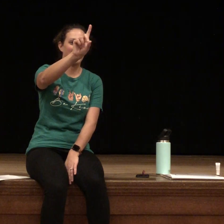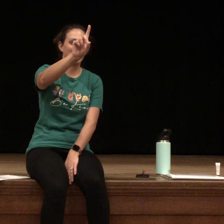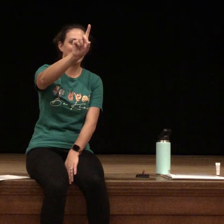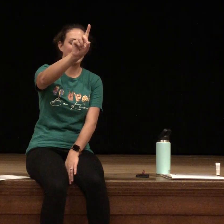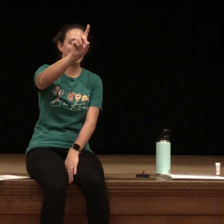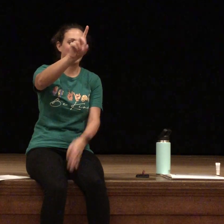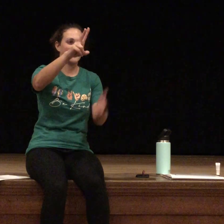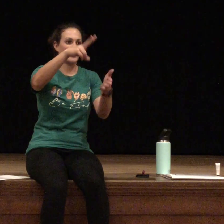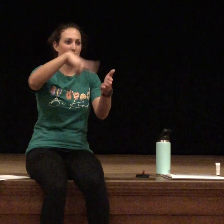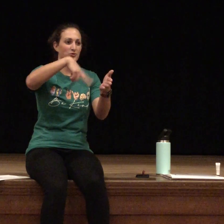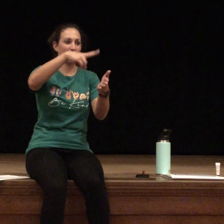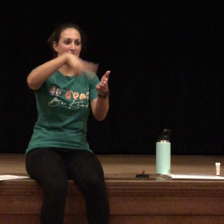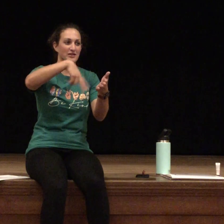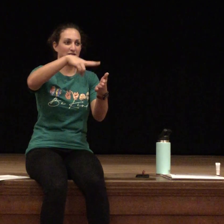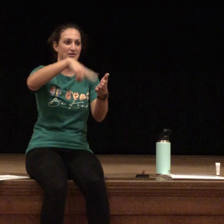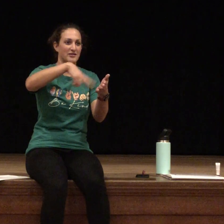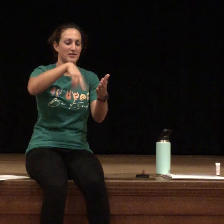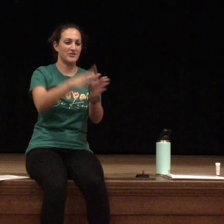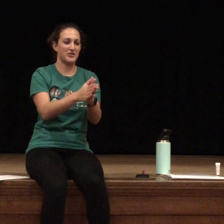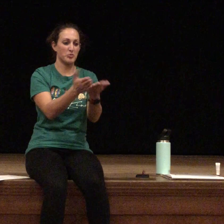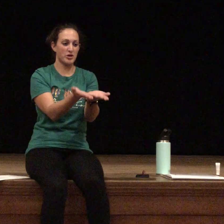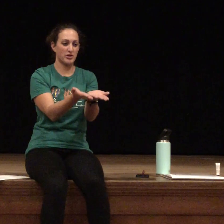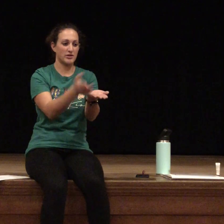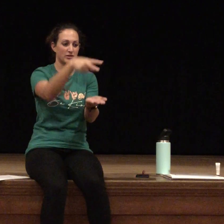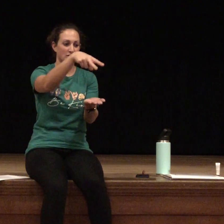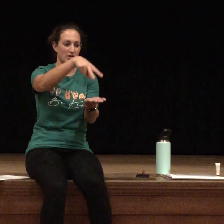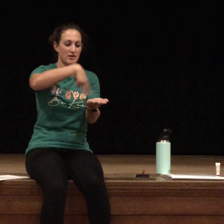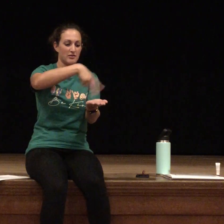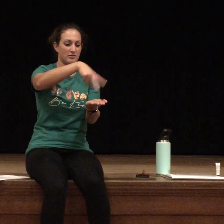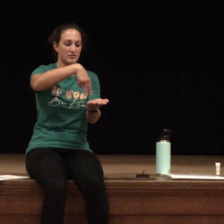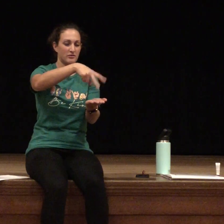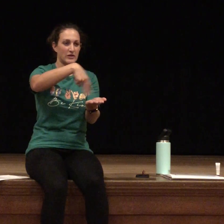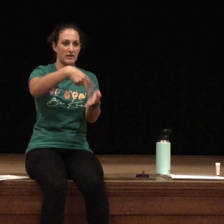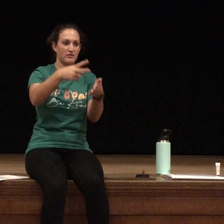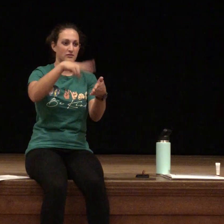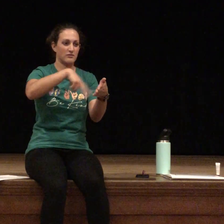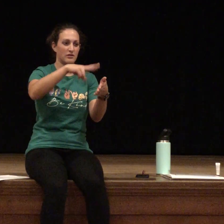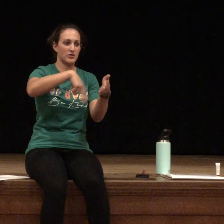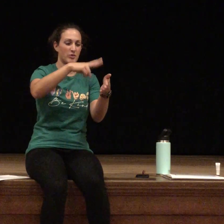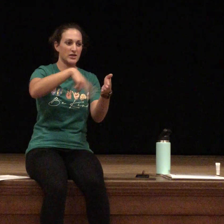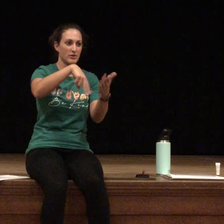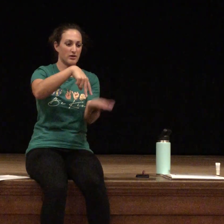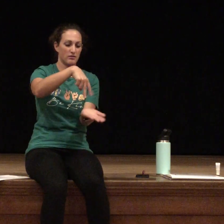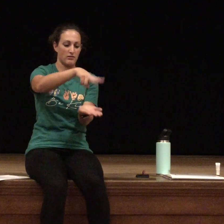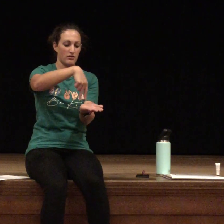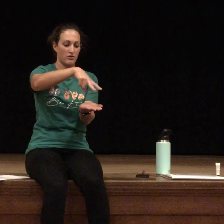R-E-A-D. Read. So you have a book, read it. So it can be this way or this